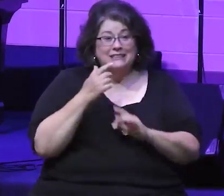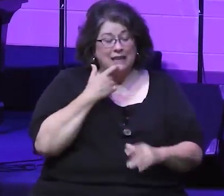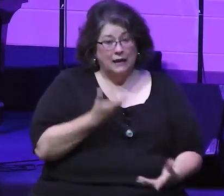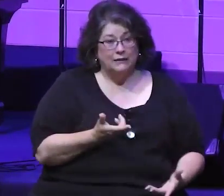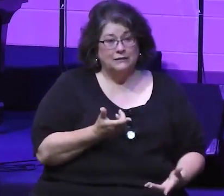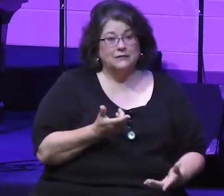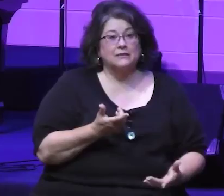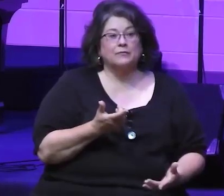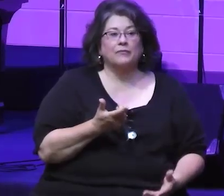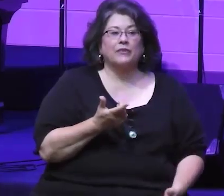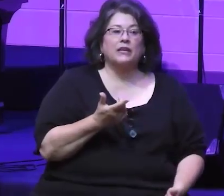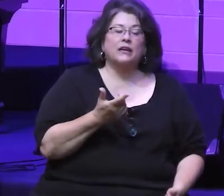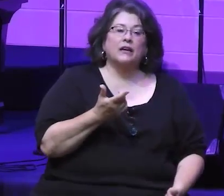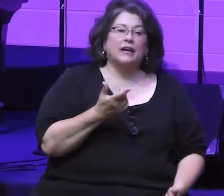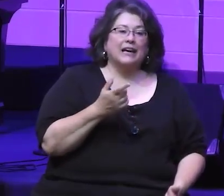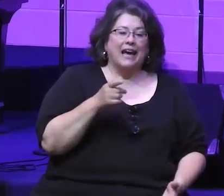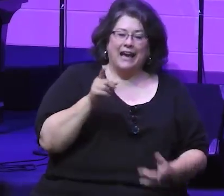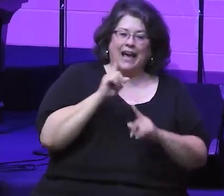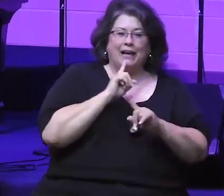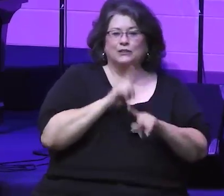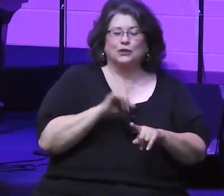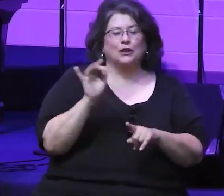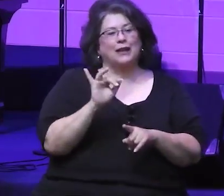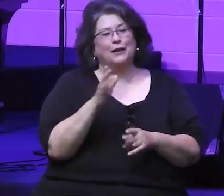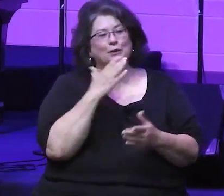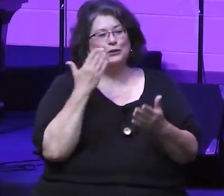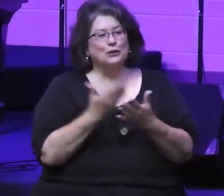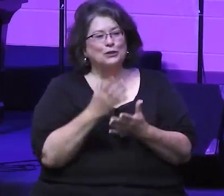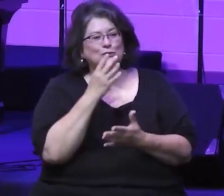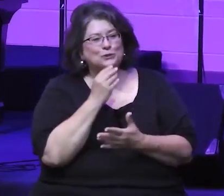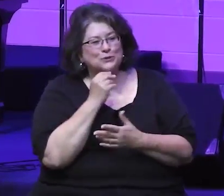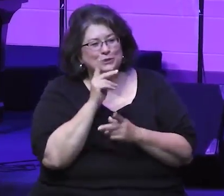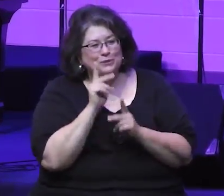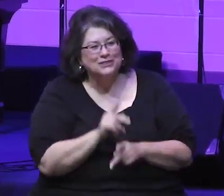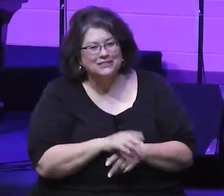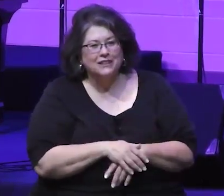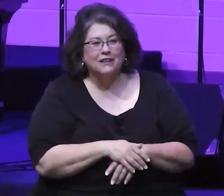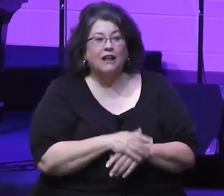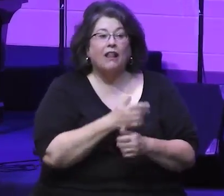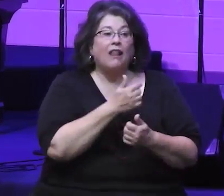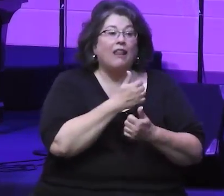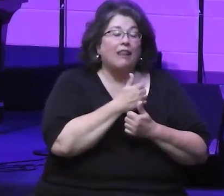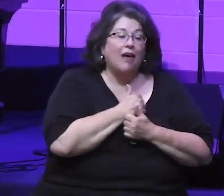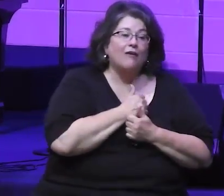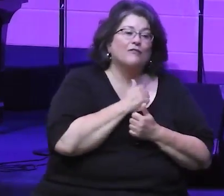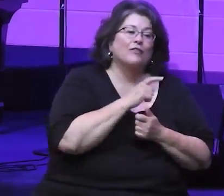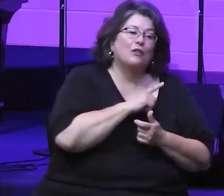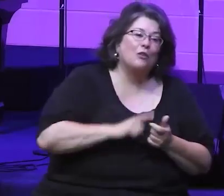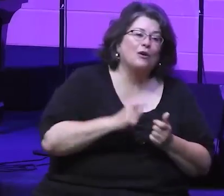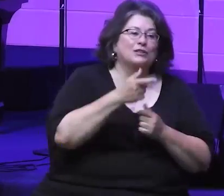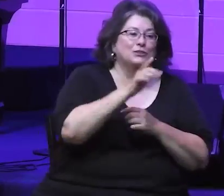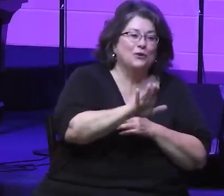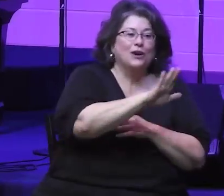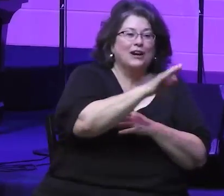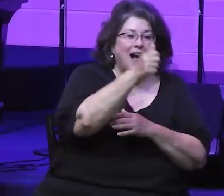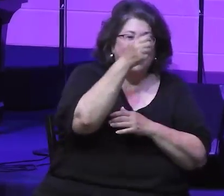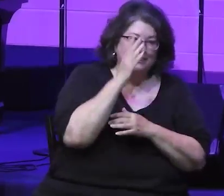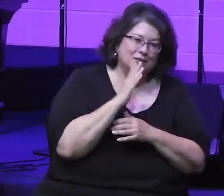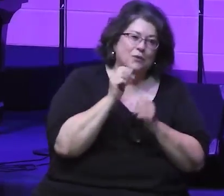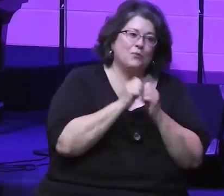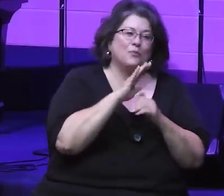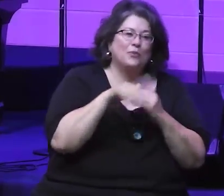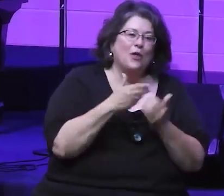to him. He answered as any good Jew would have. Love the Lord your God with all your heart, soul, mind, and strength. Love your neighbor as